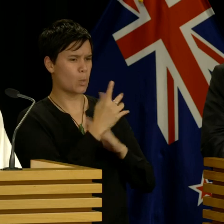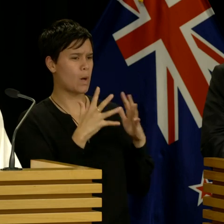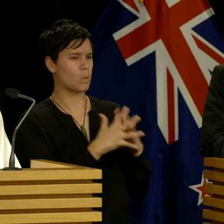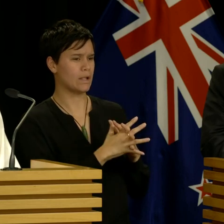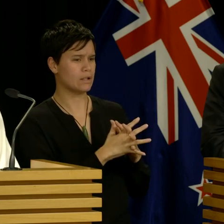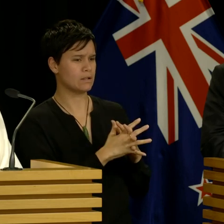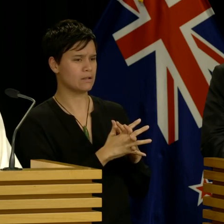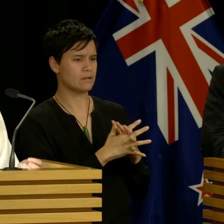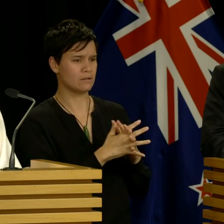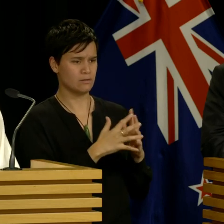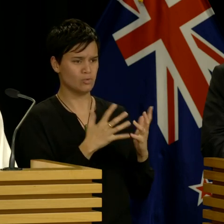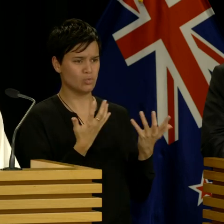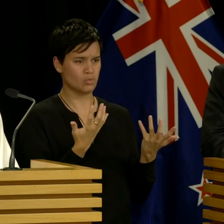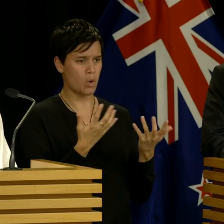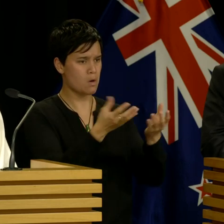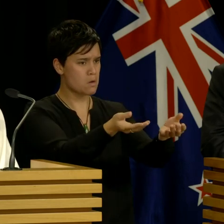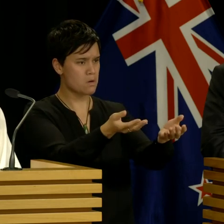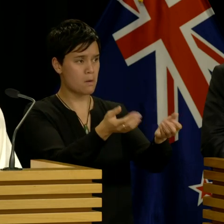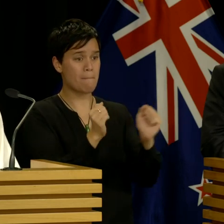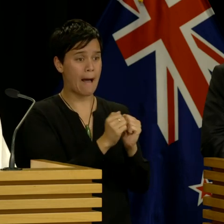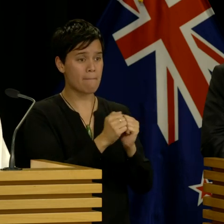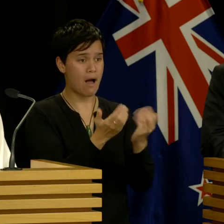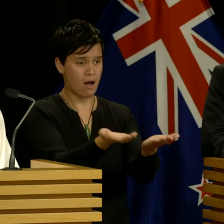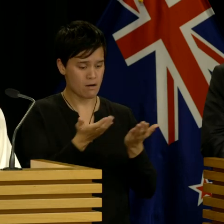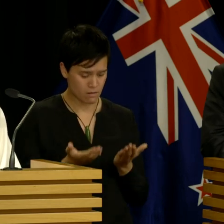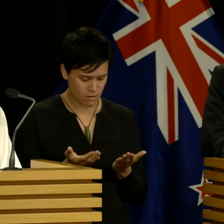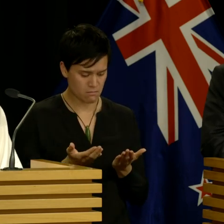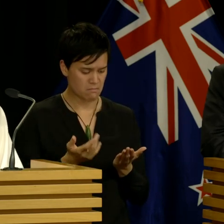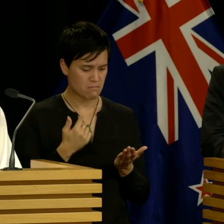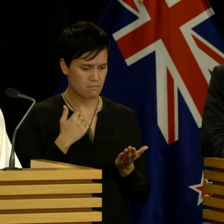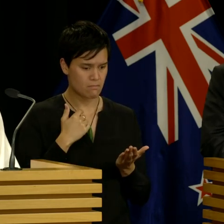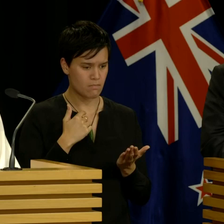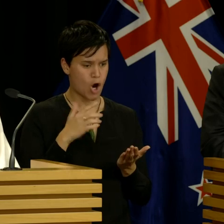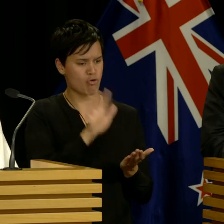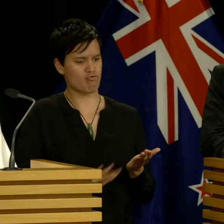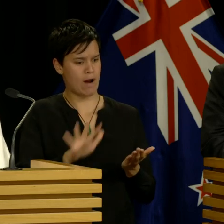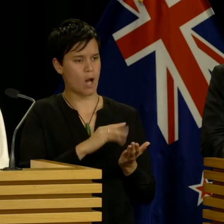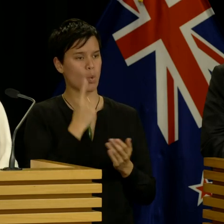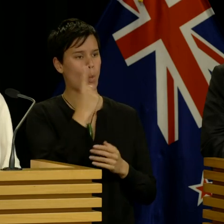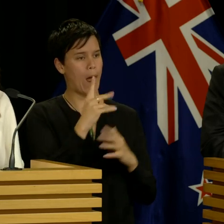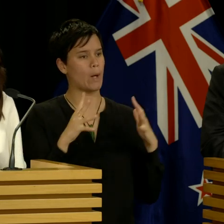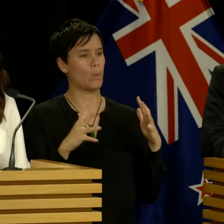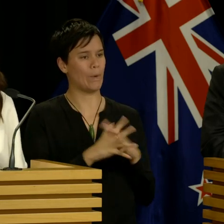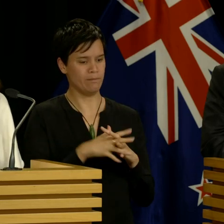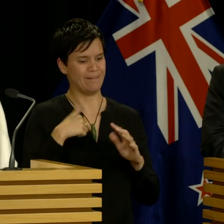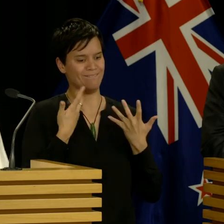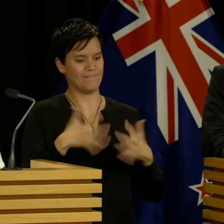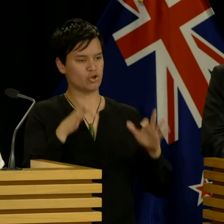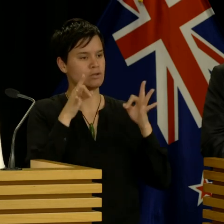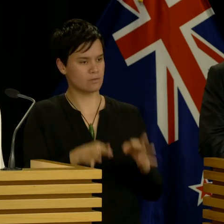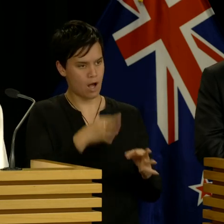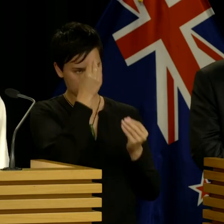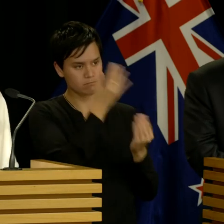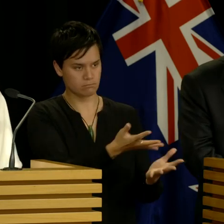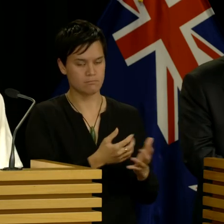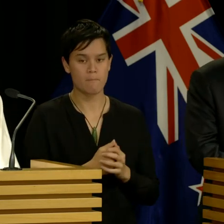Paperwork. Oh, within a space of, I would say, give or take, roughly a week, receiving and making the decision. On self-isolation